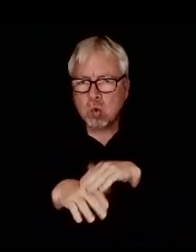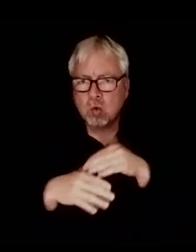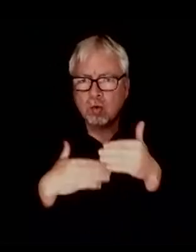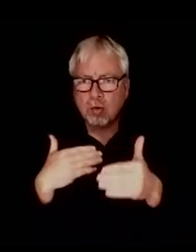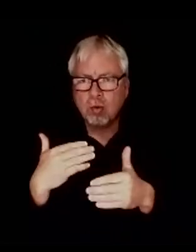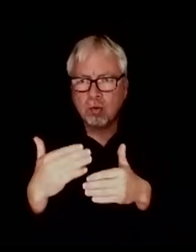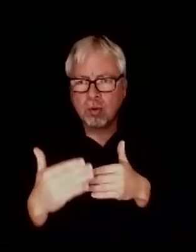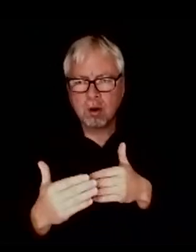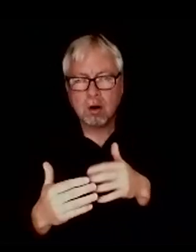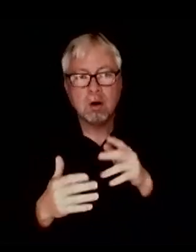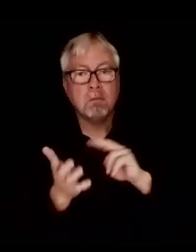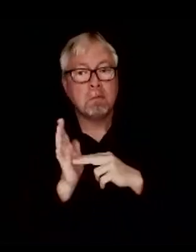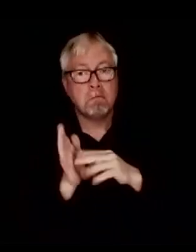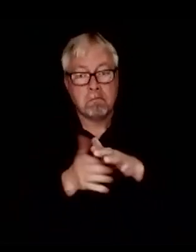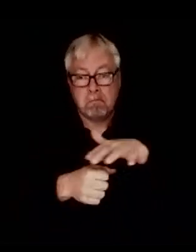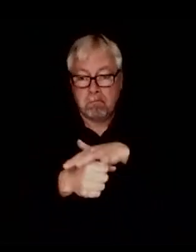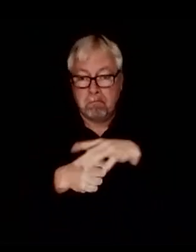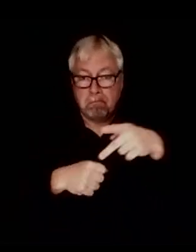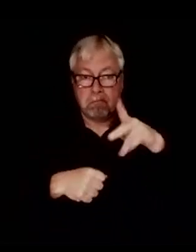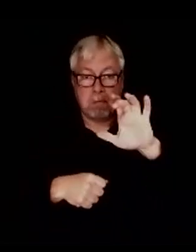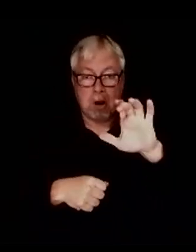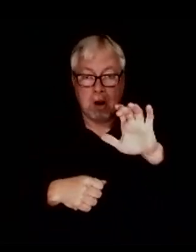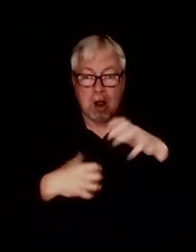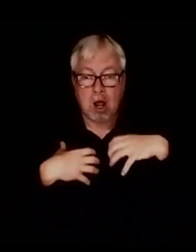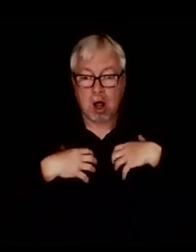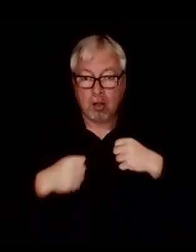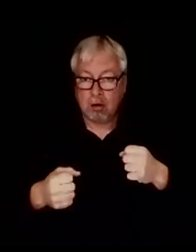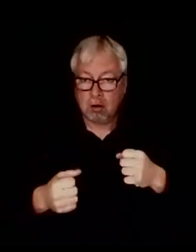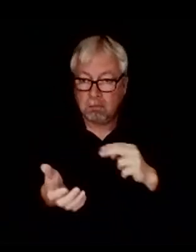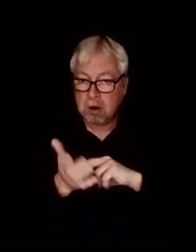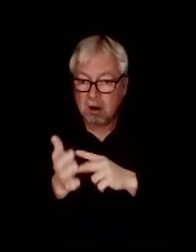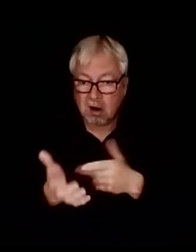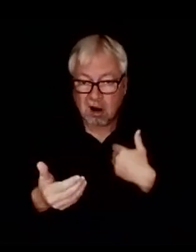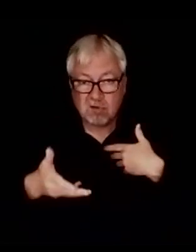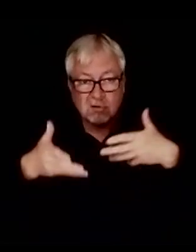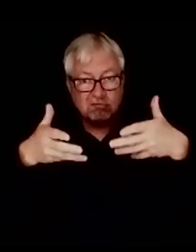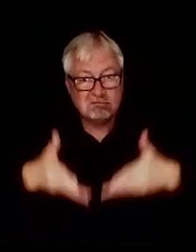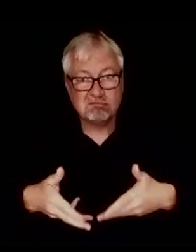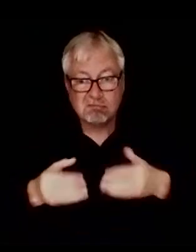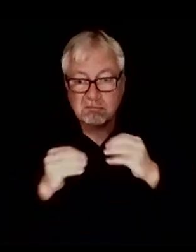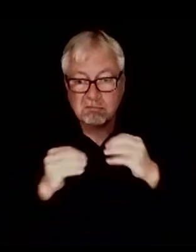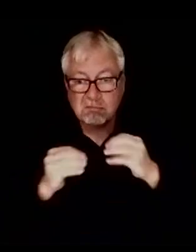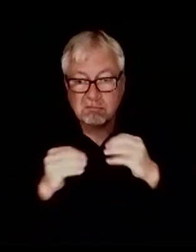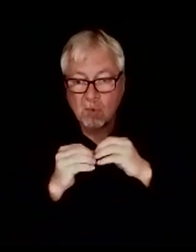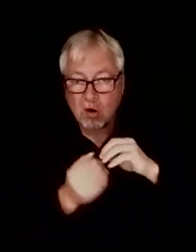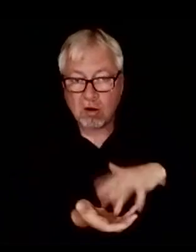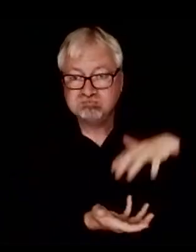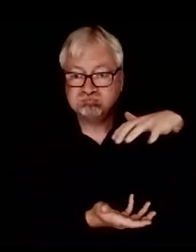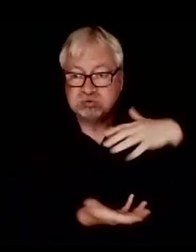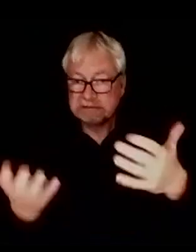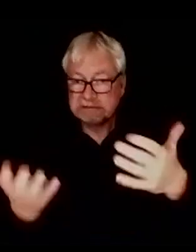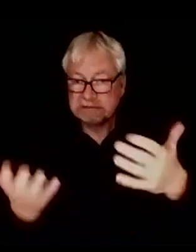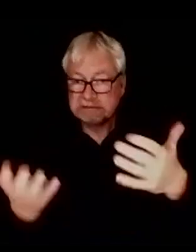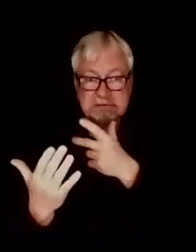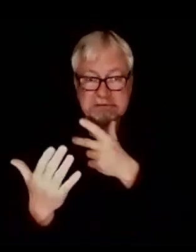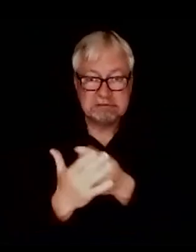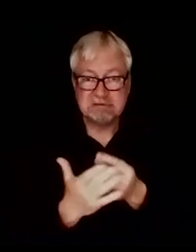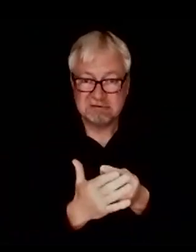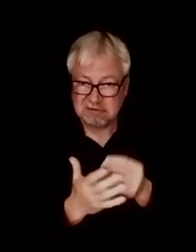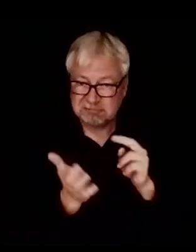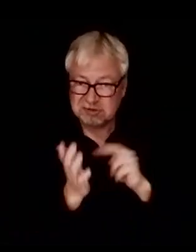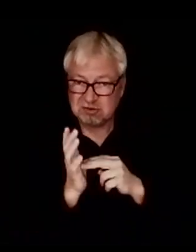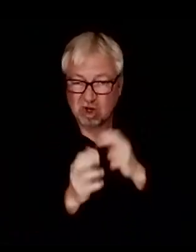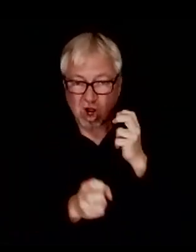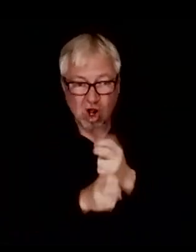door. They're putting call outs on social media to get people to come in. They're telling me that they're having a harder time filling those appointments. What do you guys